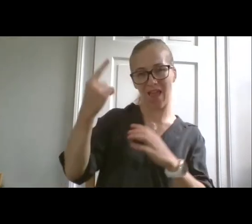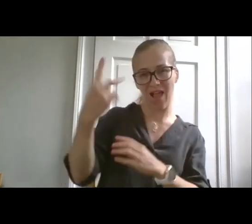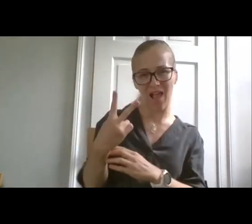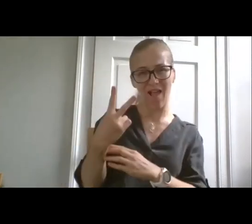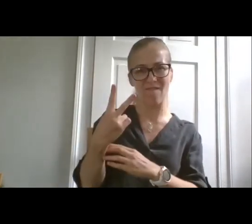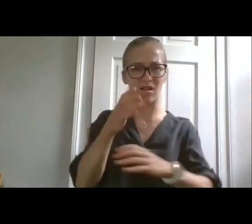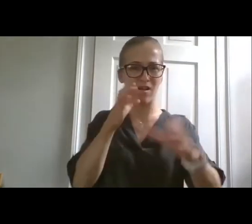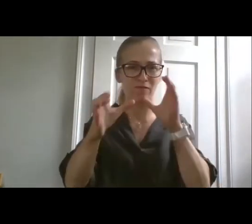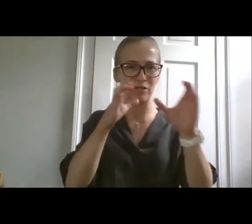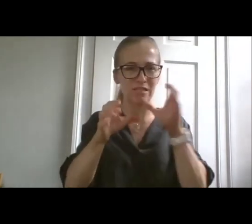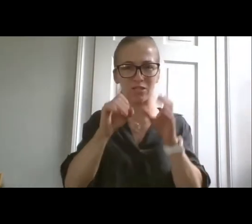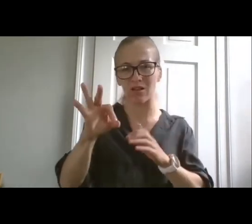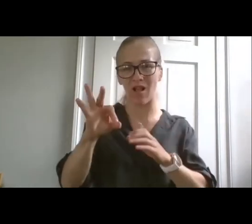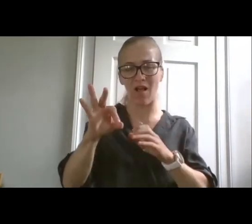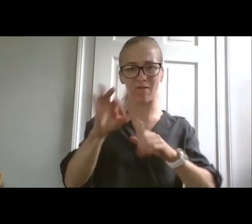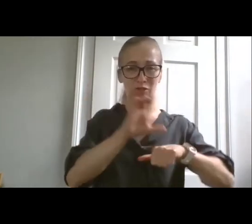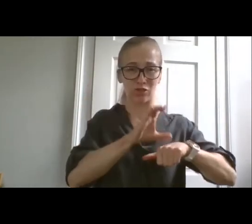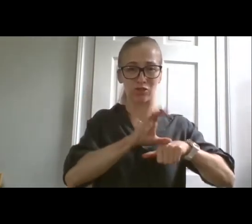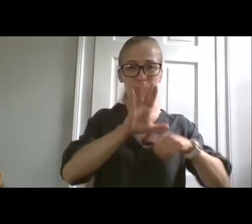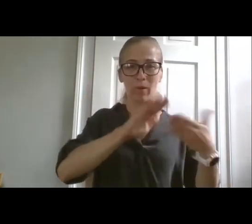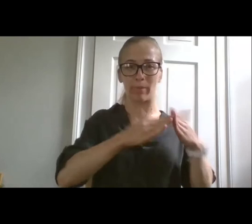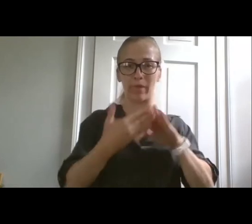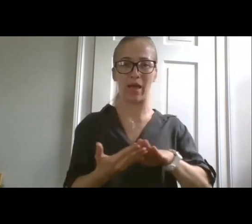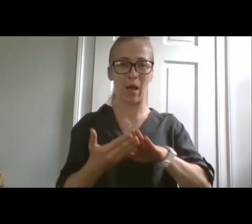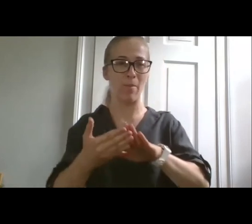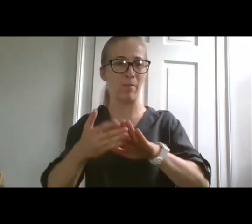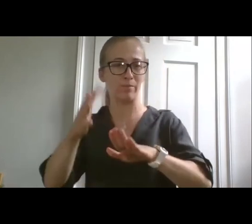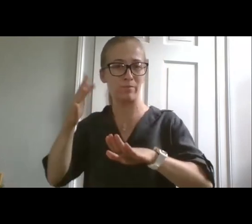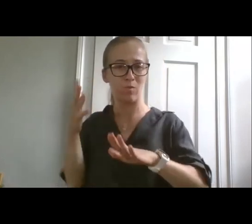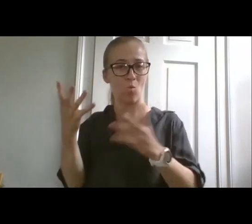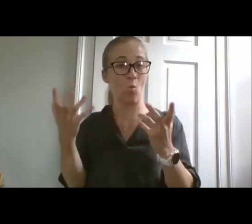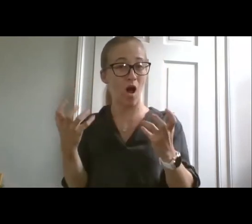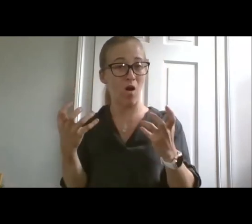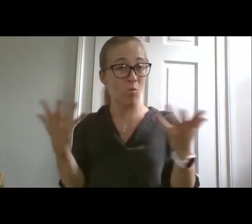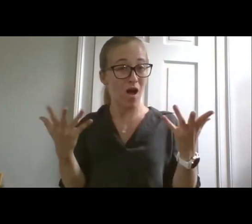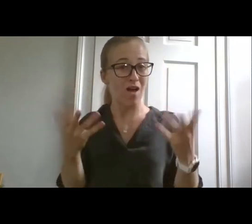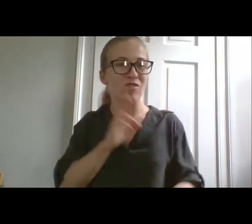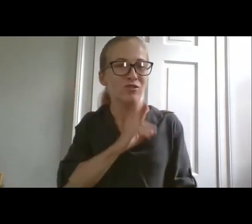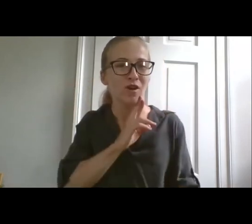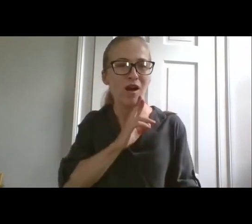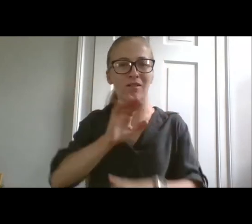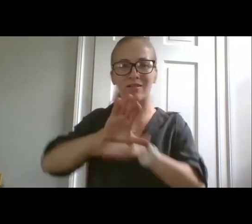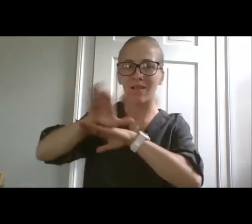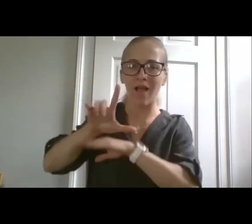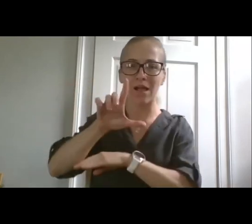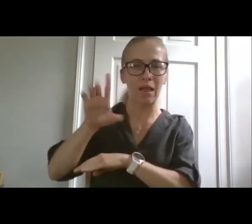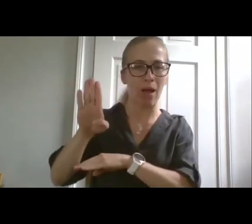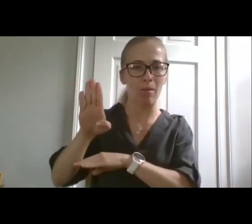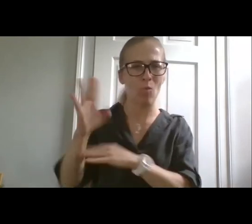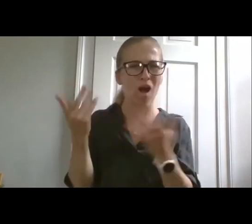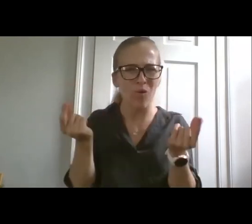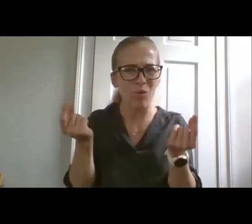conversation pit of a sanctuary will turn into what it wants to be, a restaurant or a nightclub. What has he